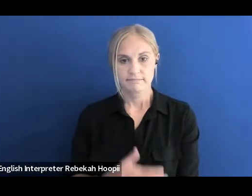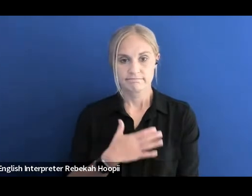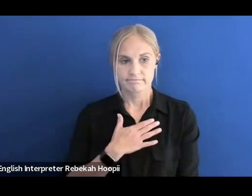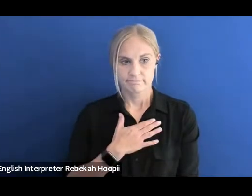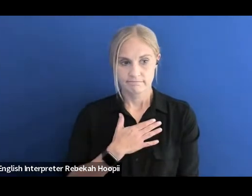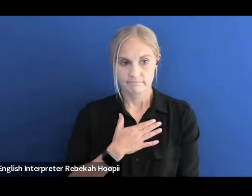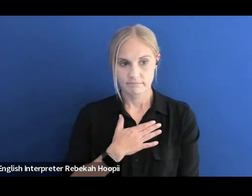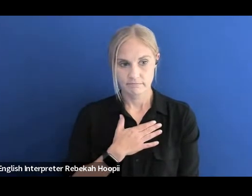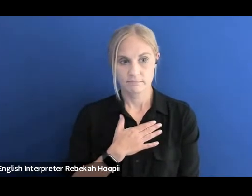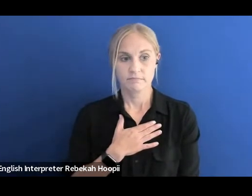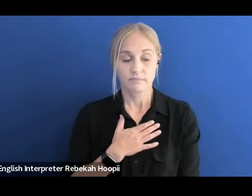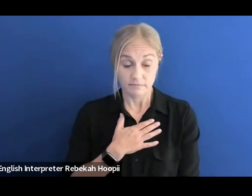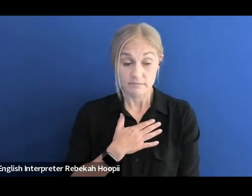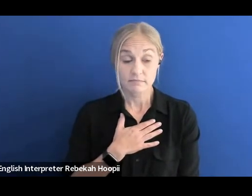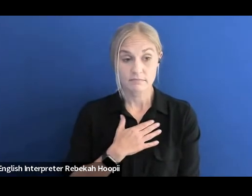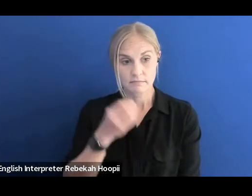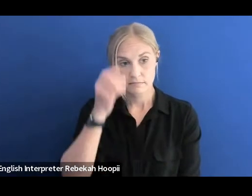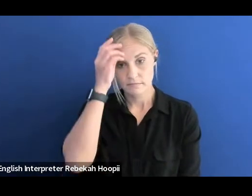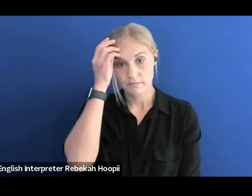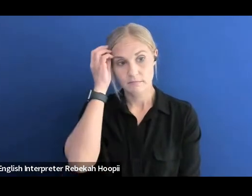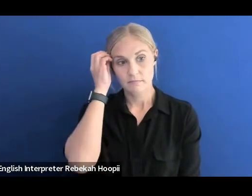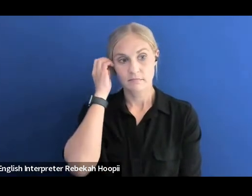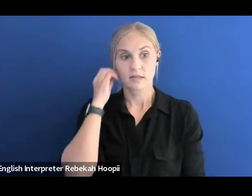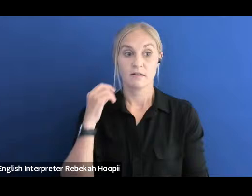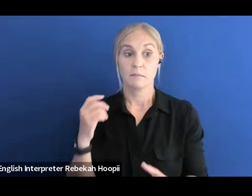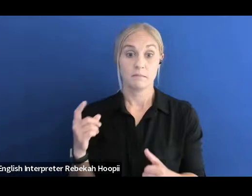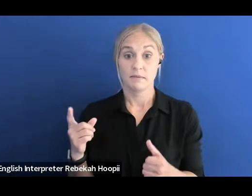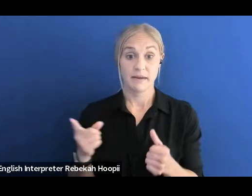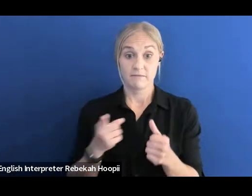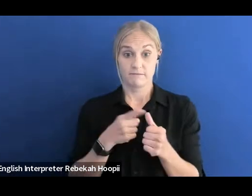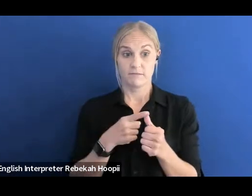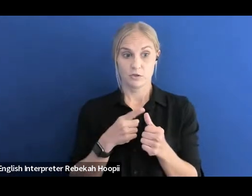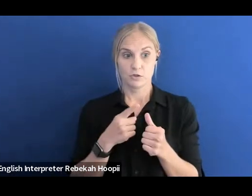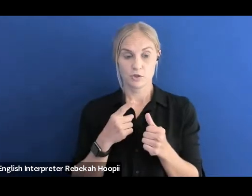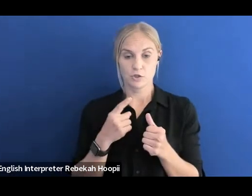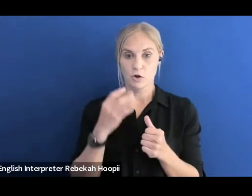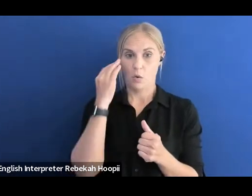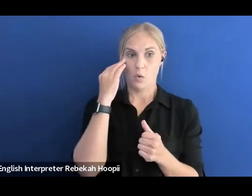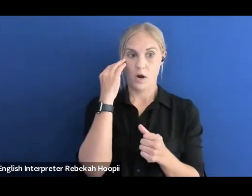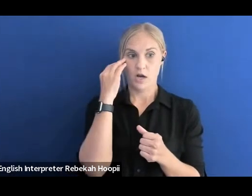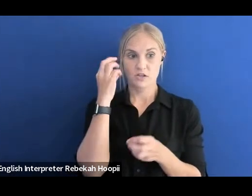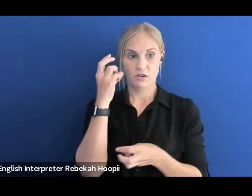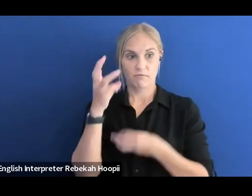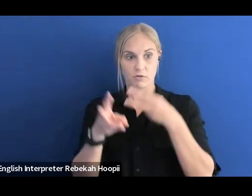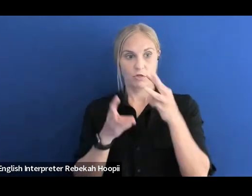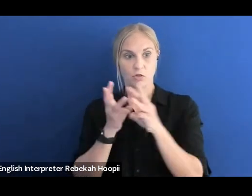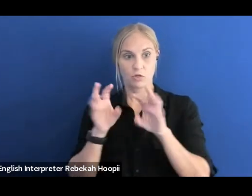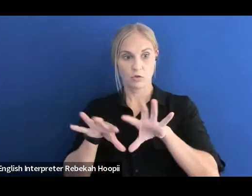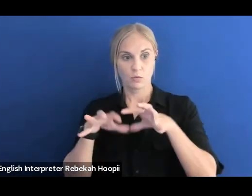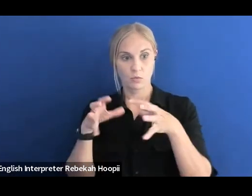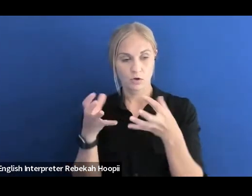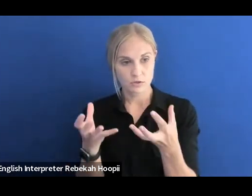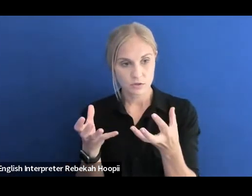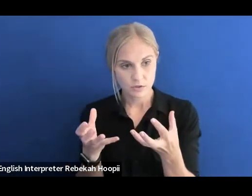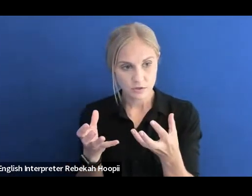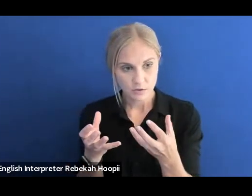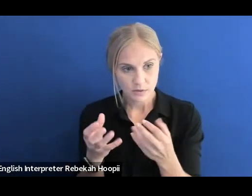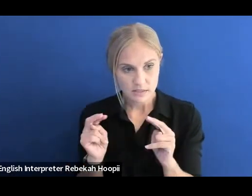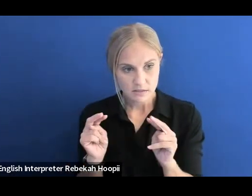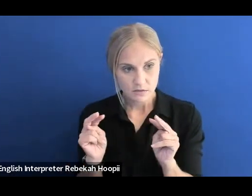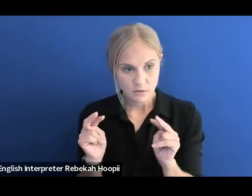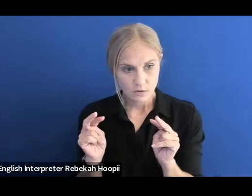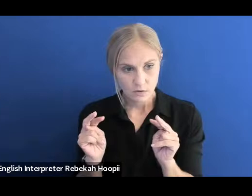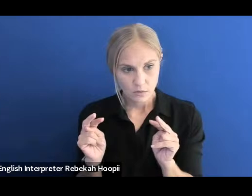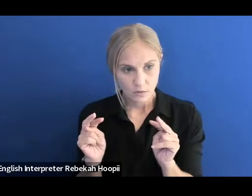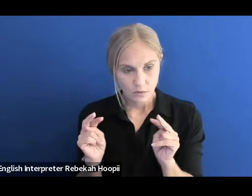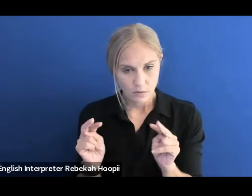I would say that the first big awareness of the world was watching 9/11, and then